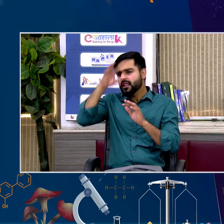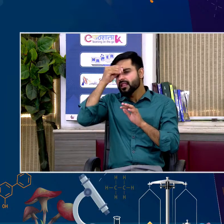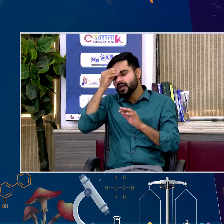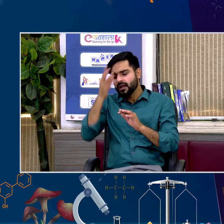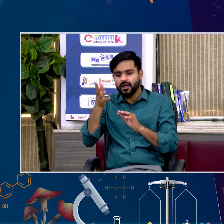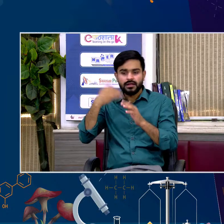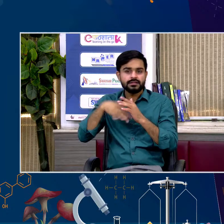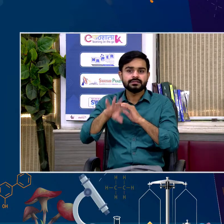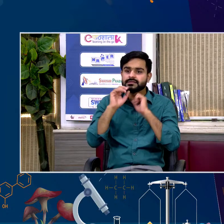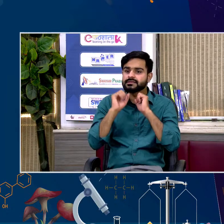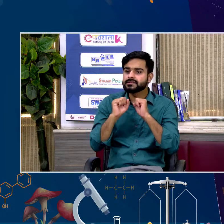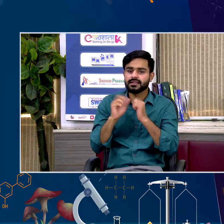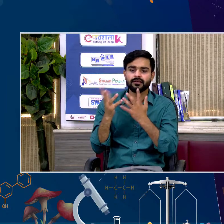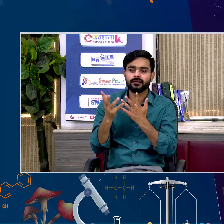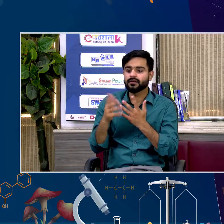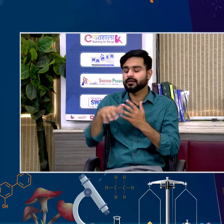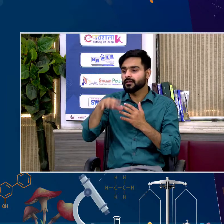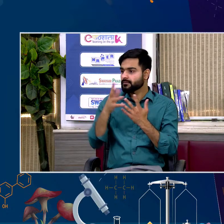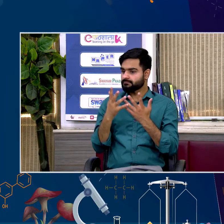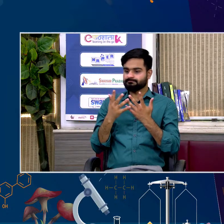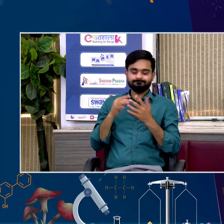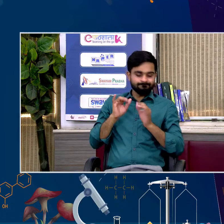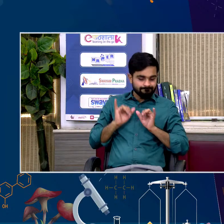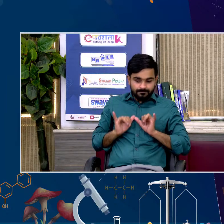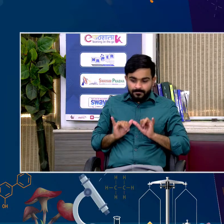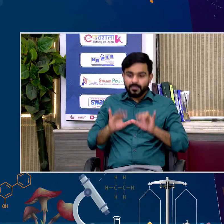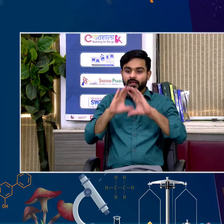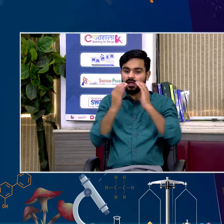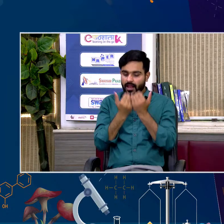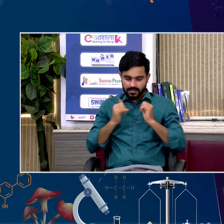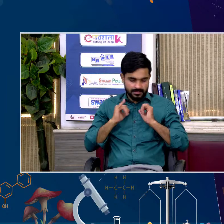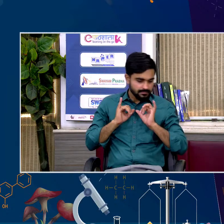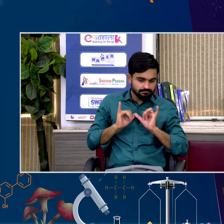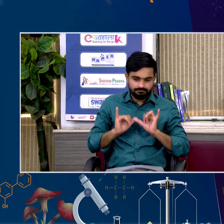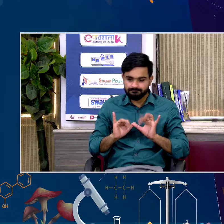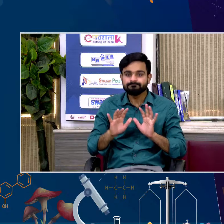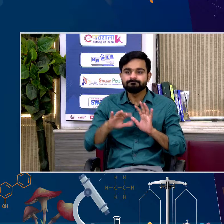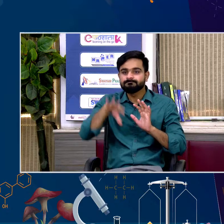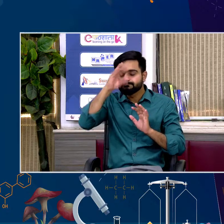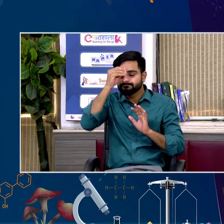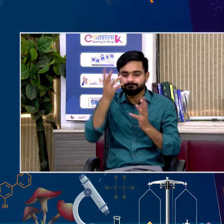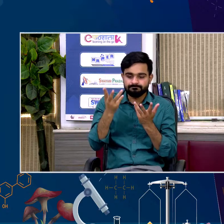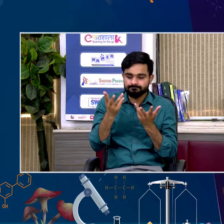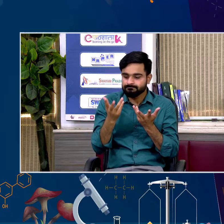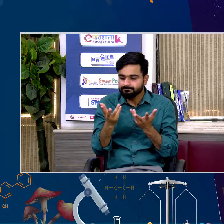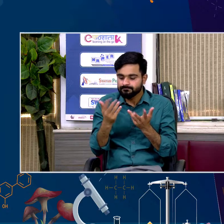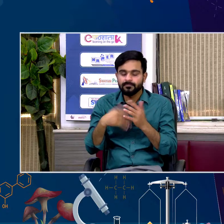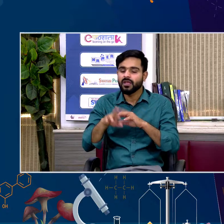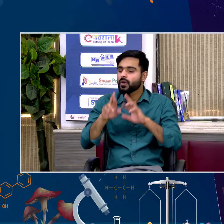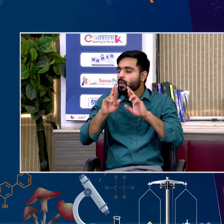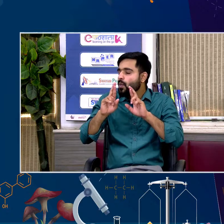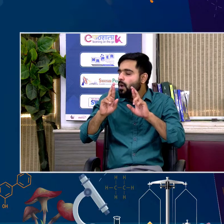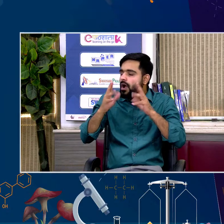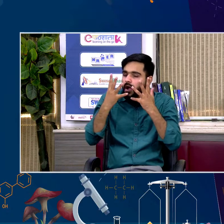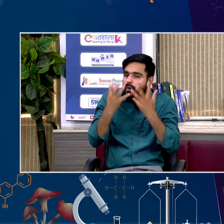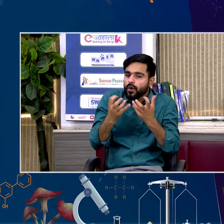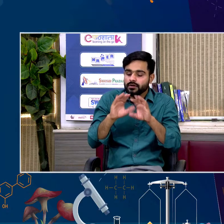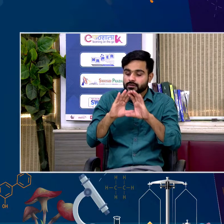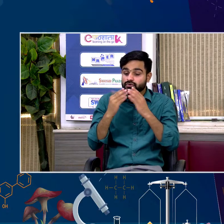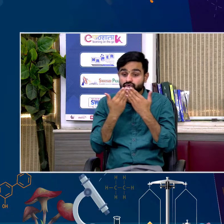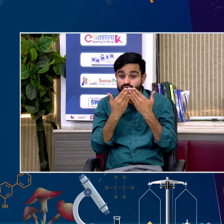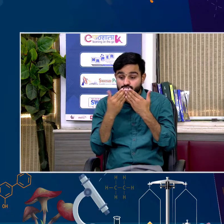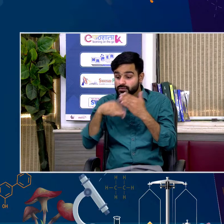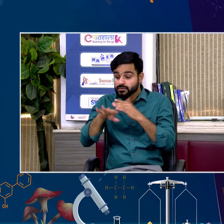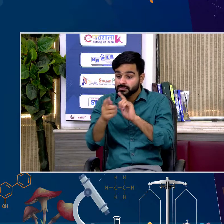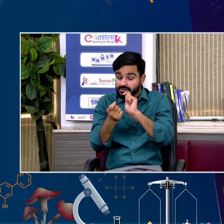is difficult is for him to adjust in a classroom, for him to adjust in a school, because the expectation in a school